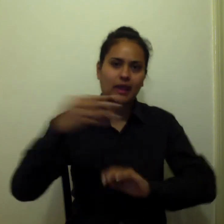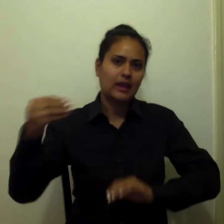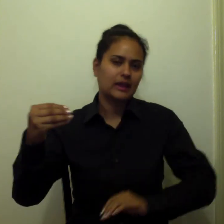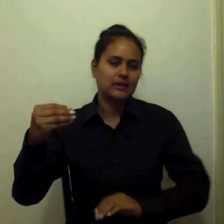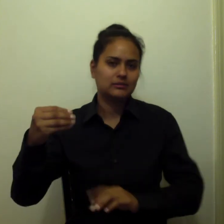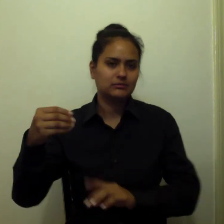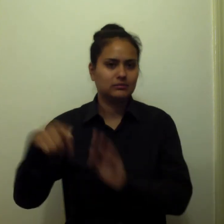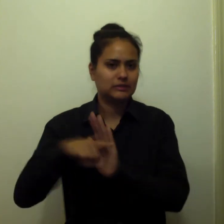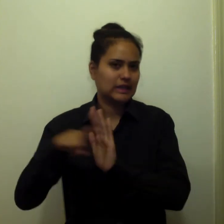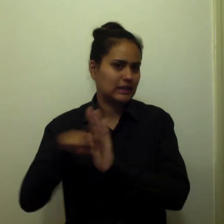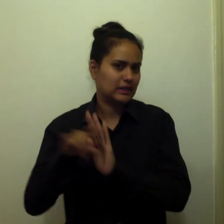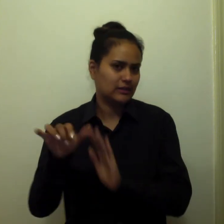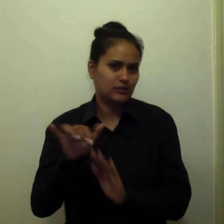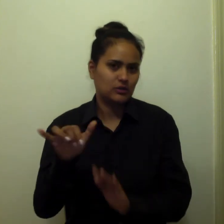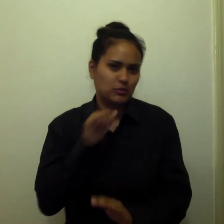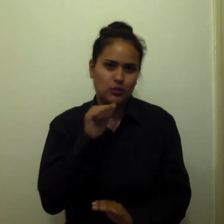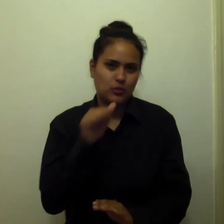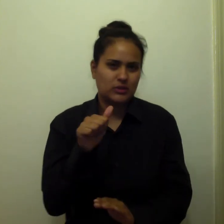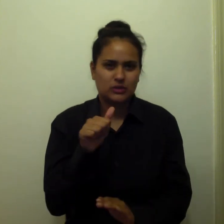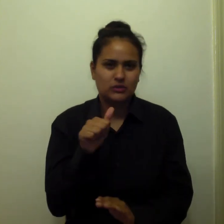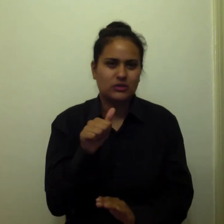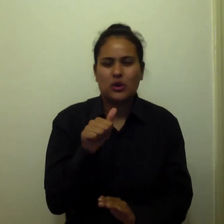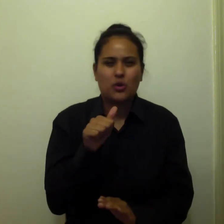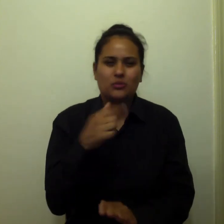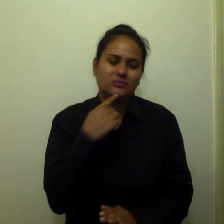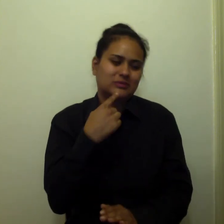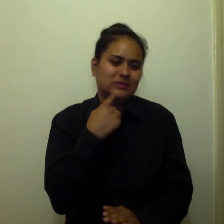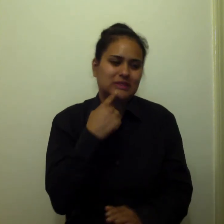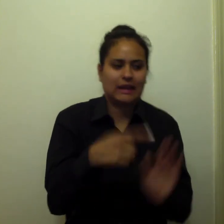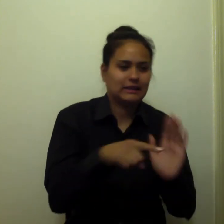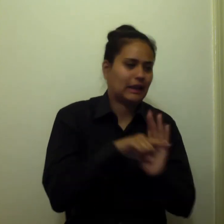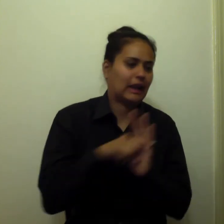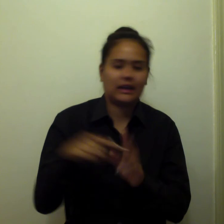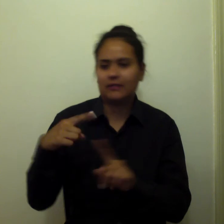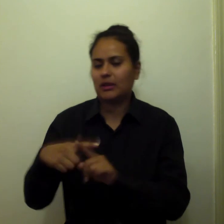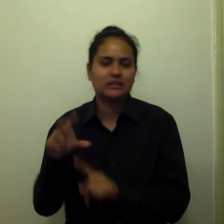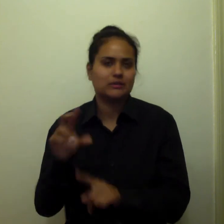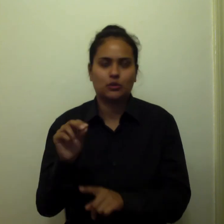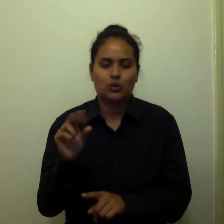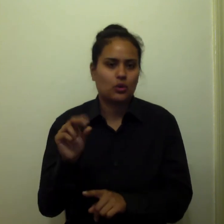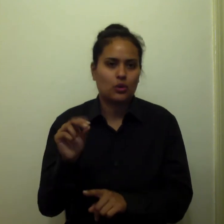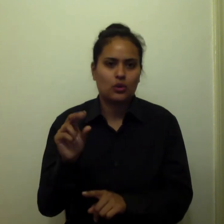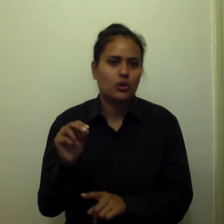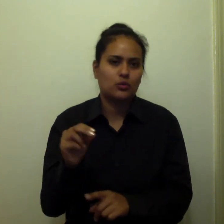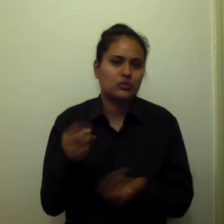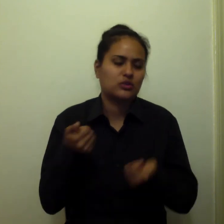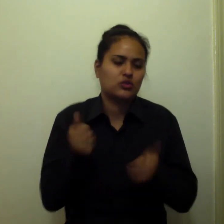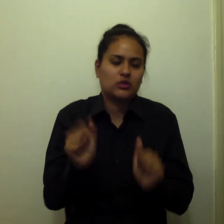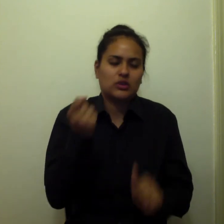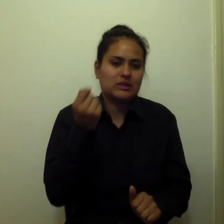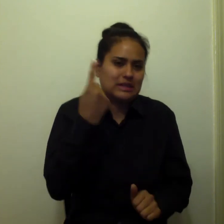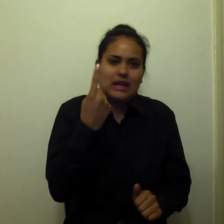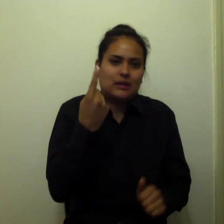usually make comments like that, say this was negative, we just say this is what happened and try and understand it. The Moors, which is the kind of